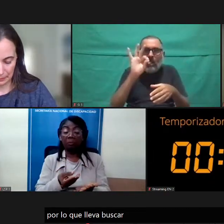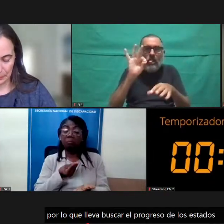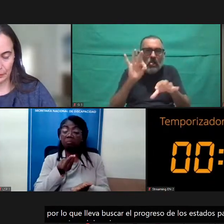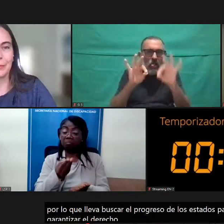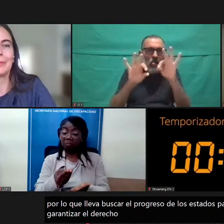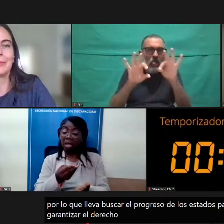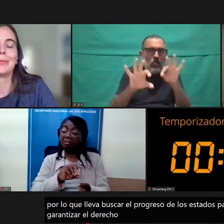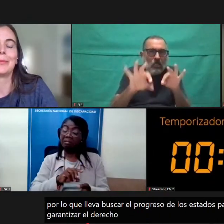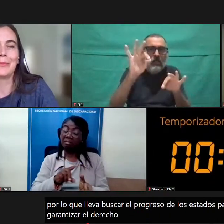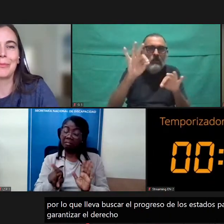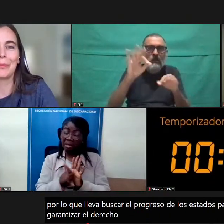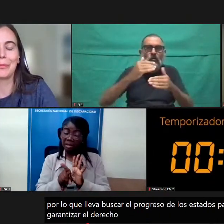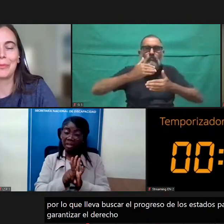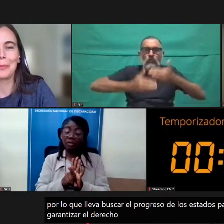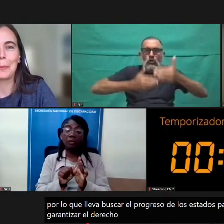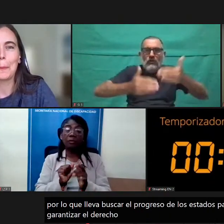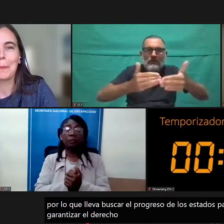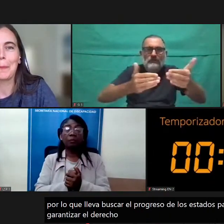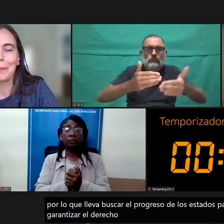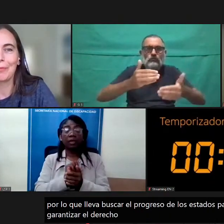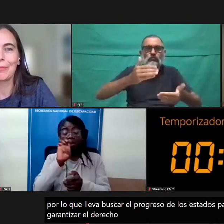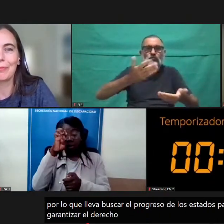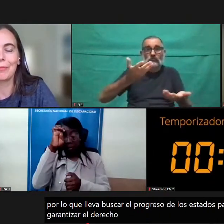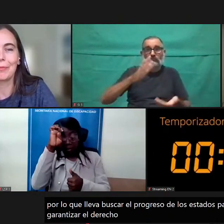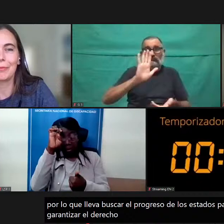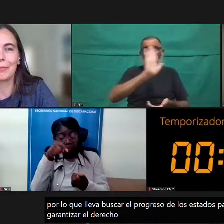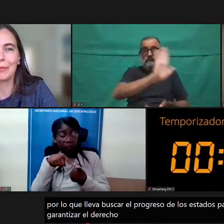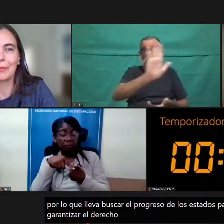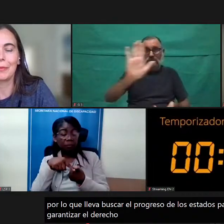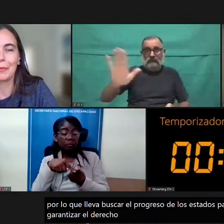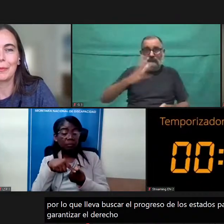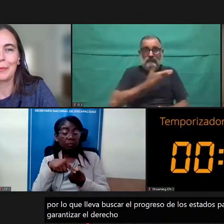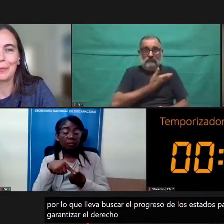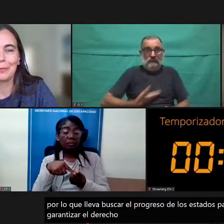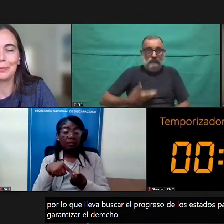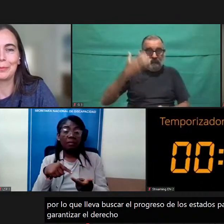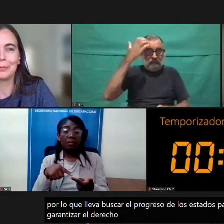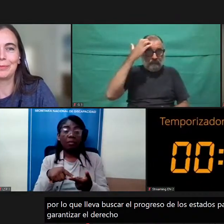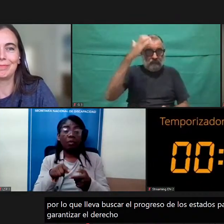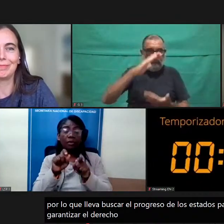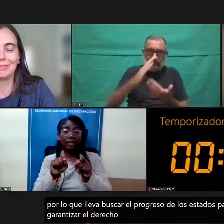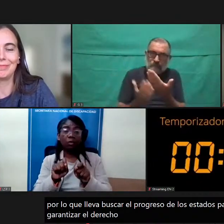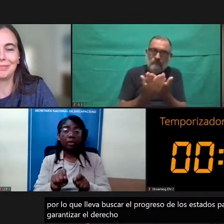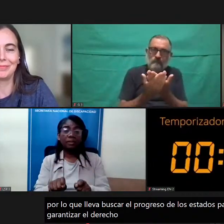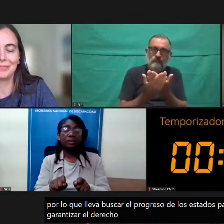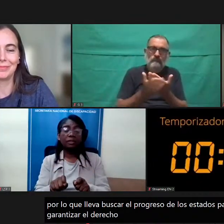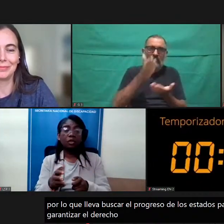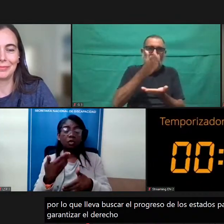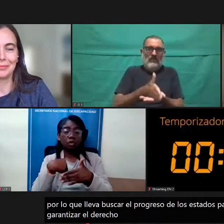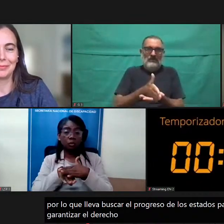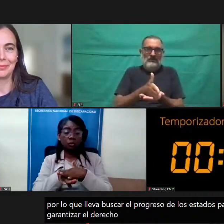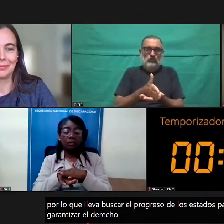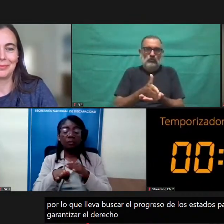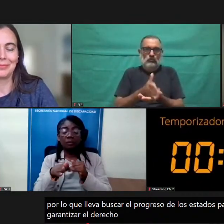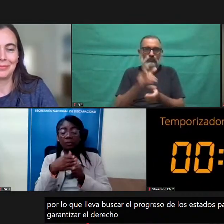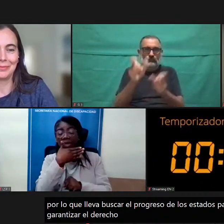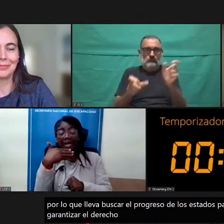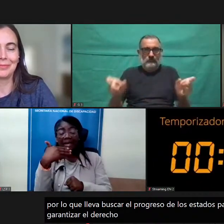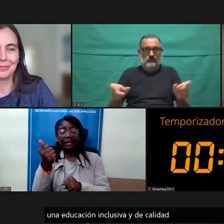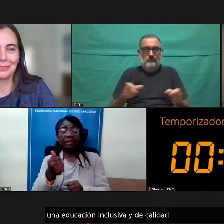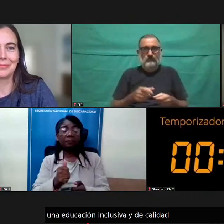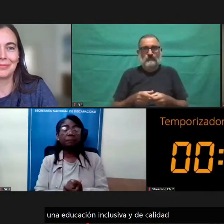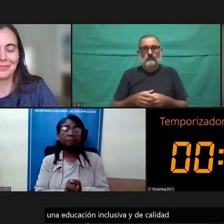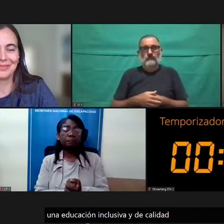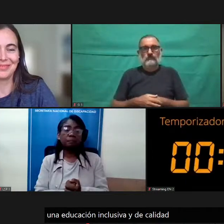to warranty the rights to warranty inclusive high